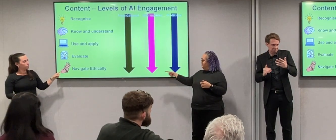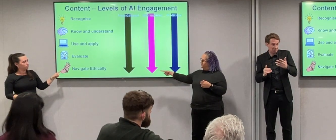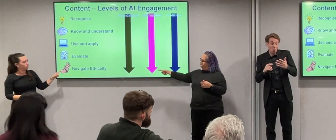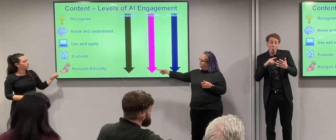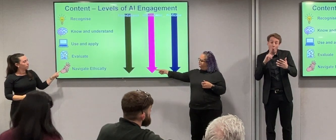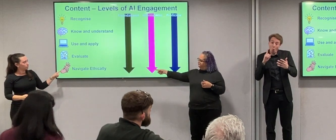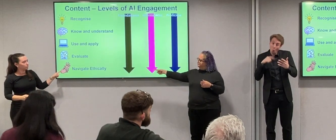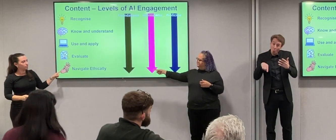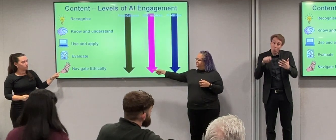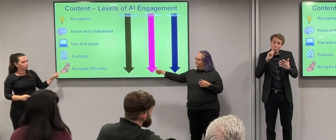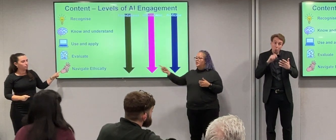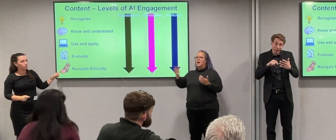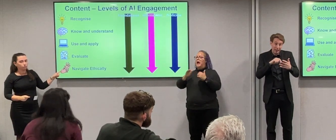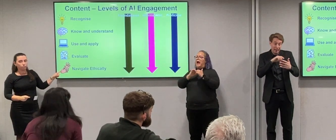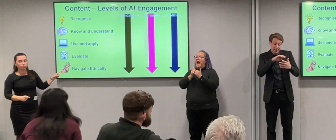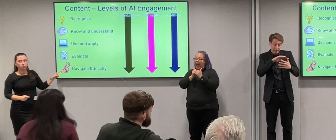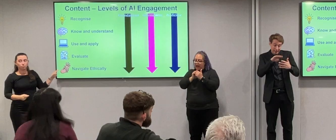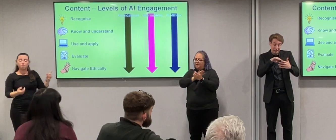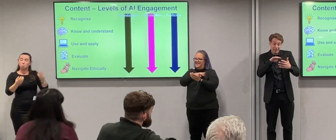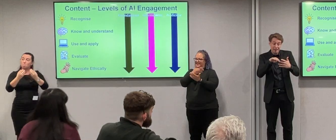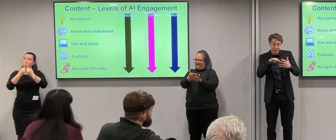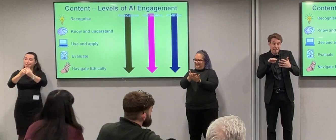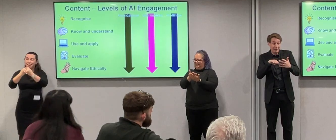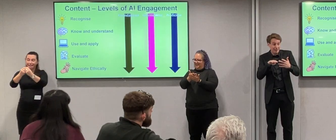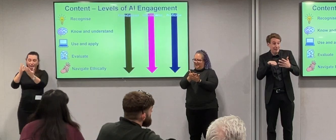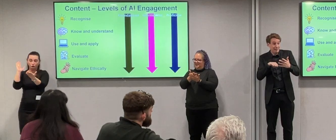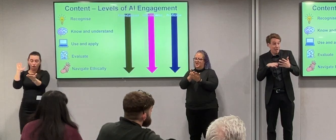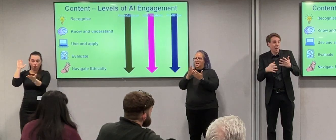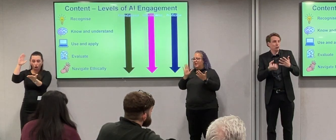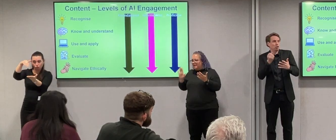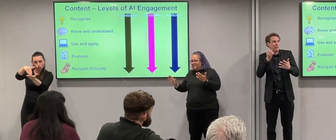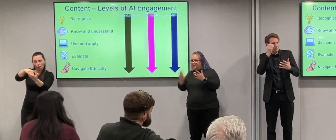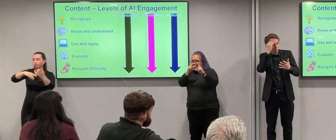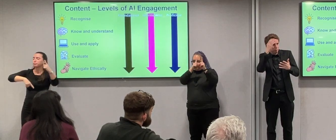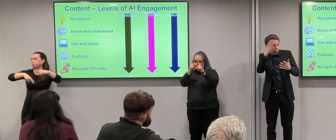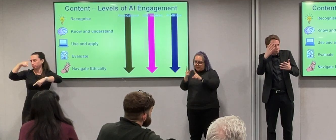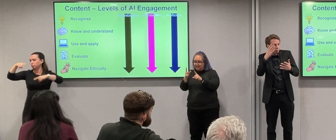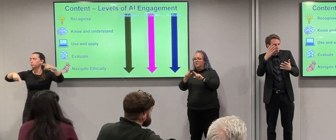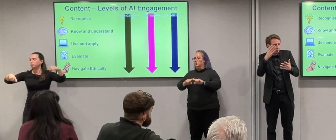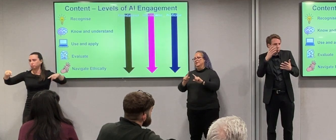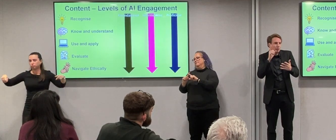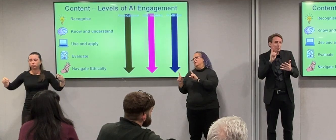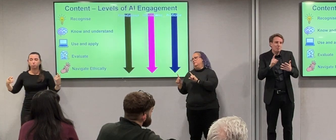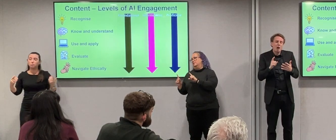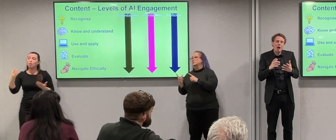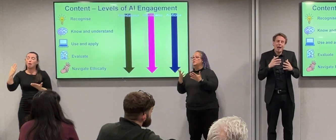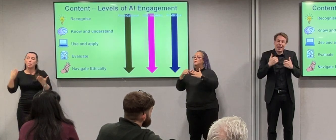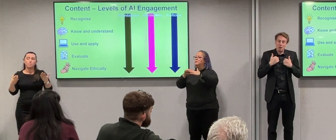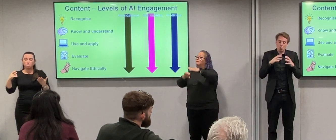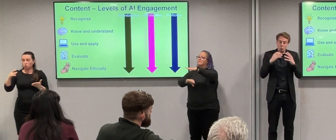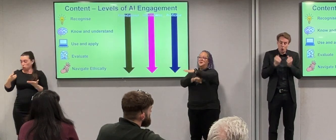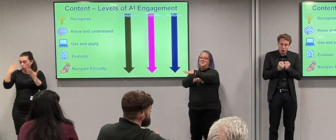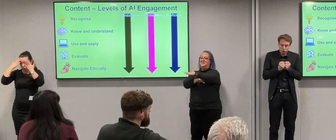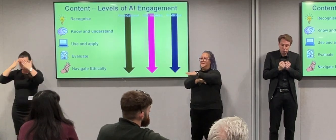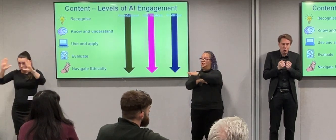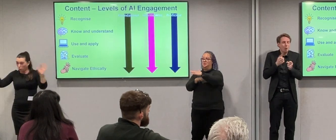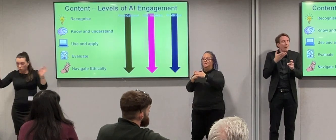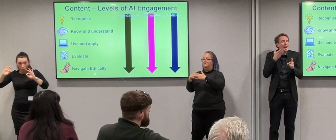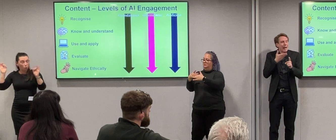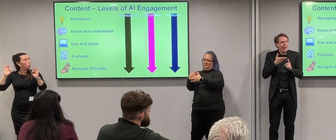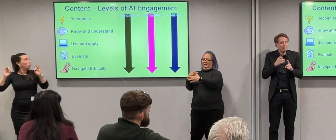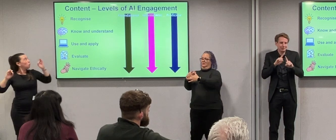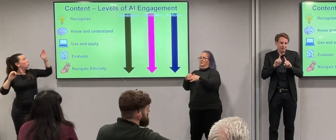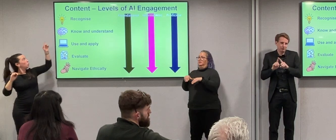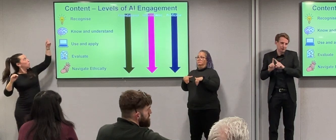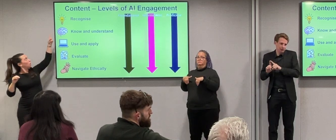way that they get there and the types of objectives for the workshop are different. So for someone on the foundational level, it might be that